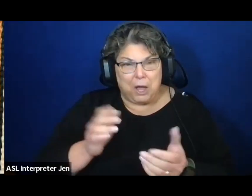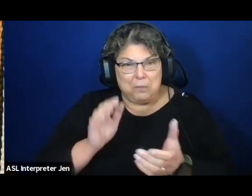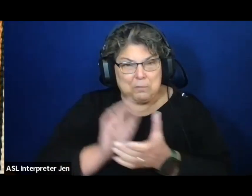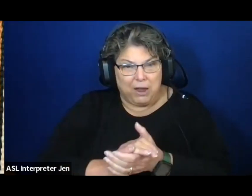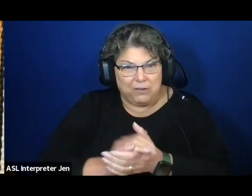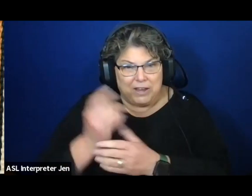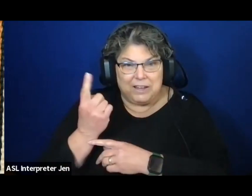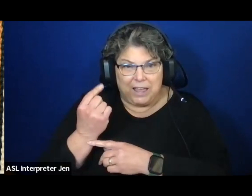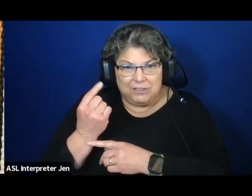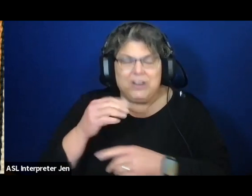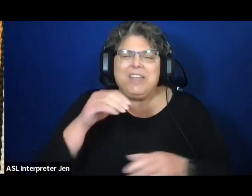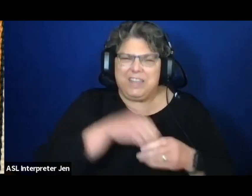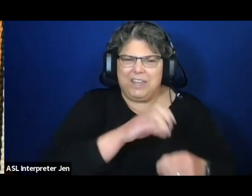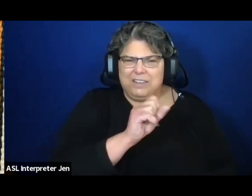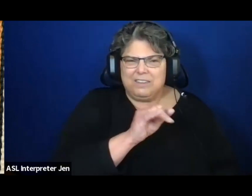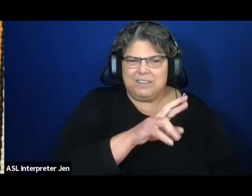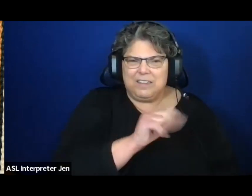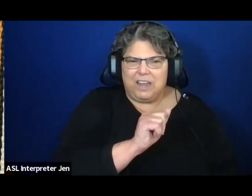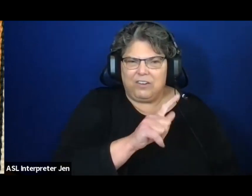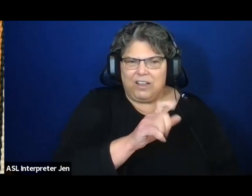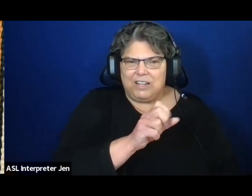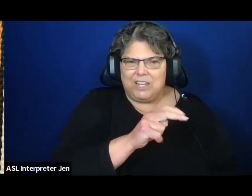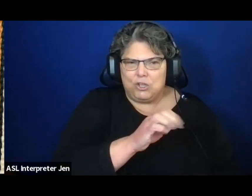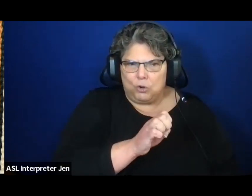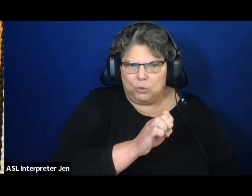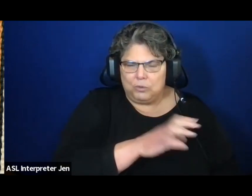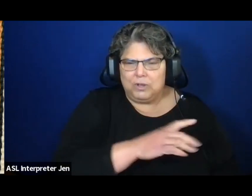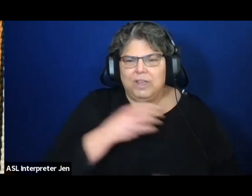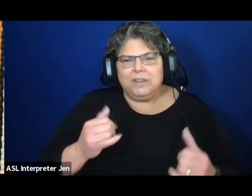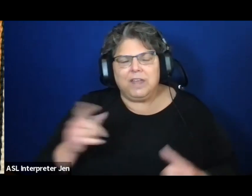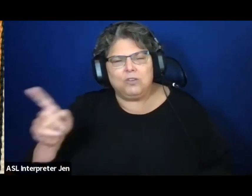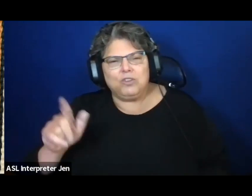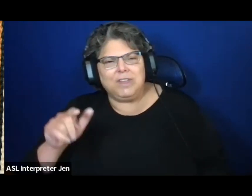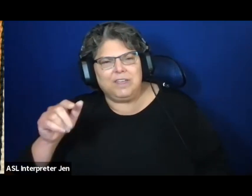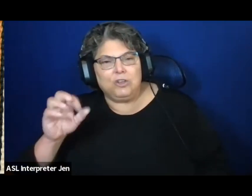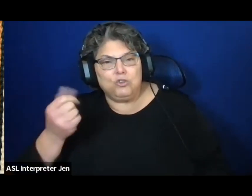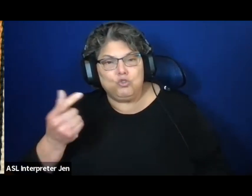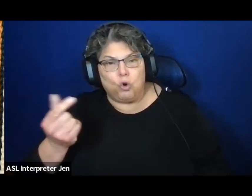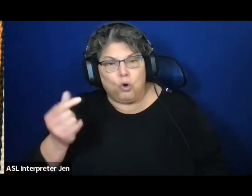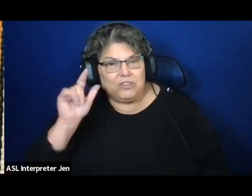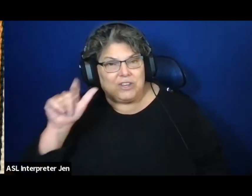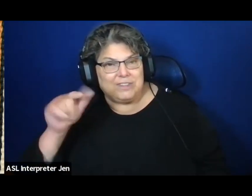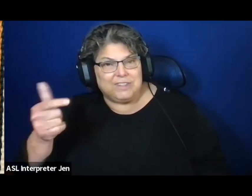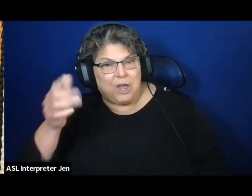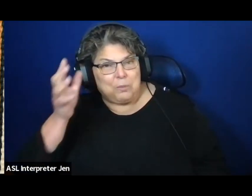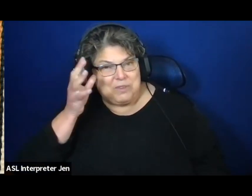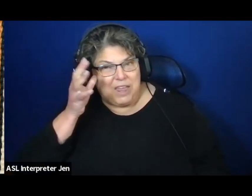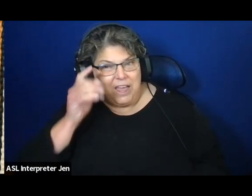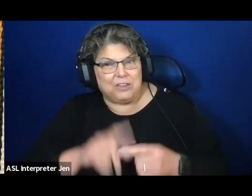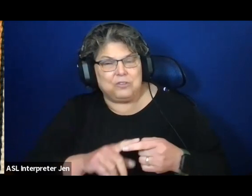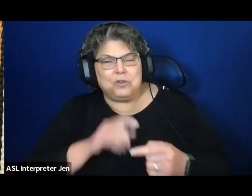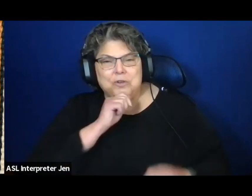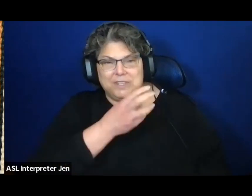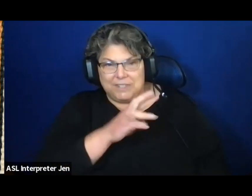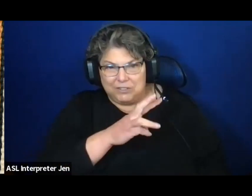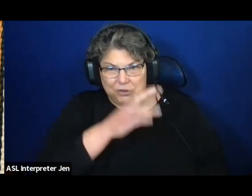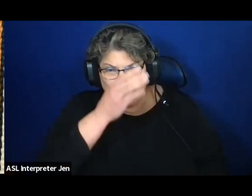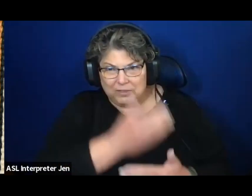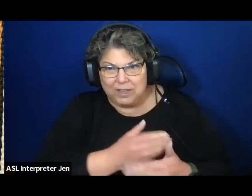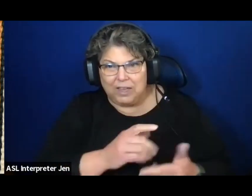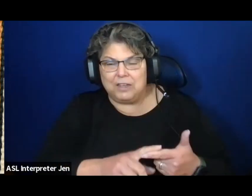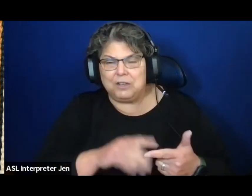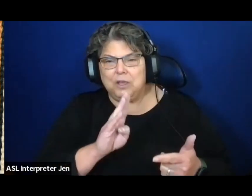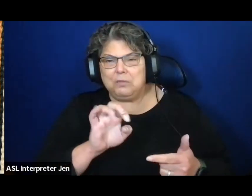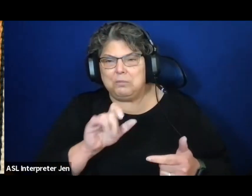and in Sierra Leone, and George is now stepdad to Fatmata's children, Bilal on the left, 16 years old, and Bijou